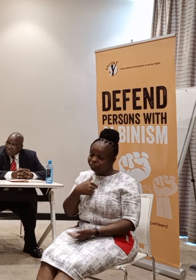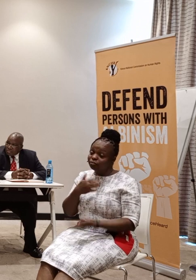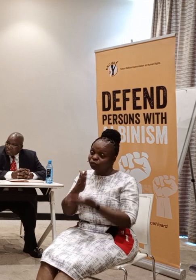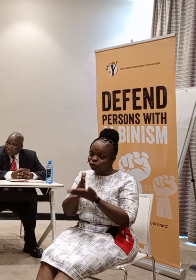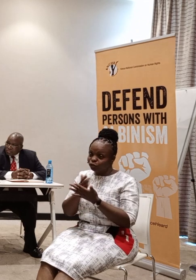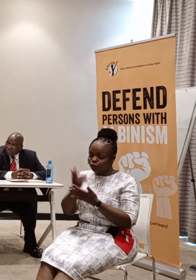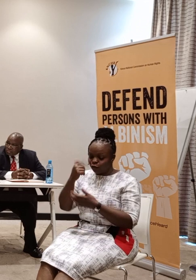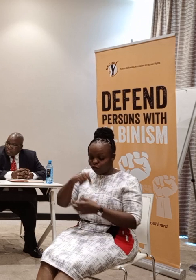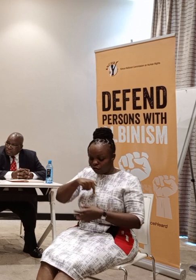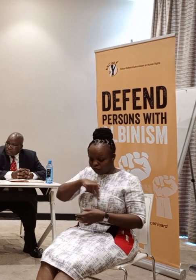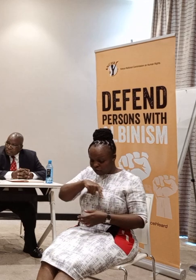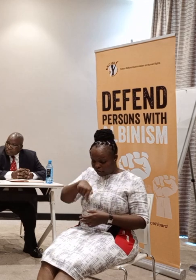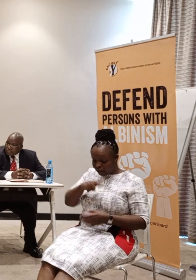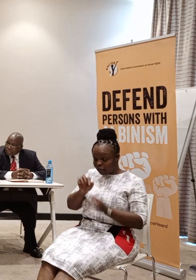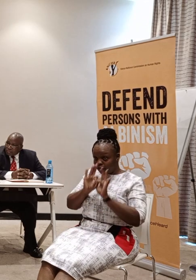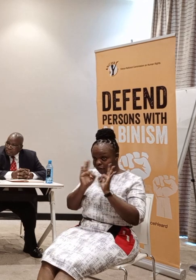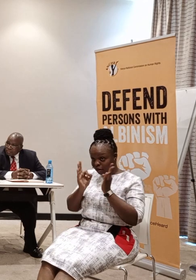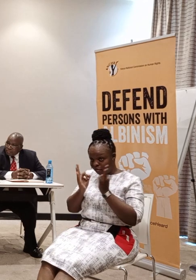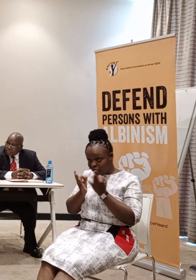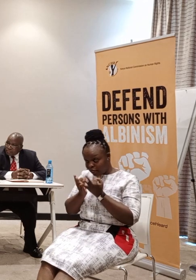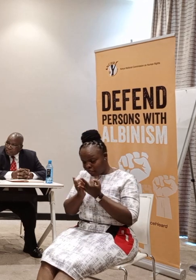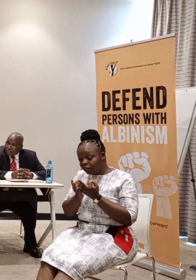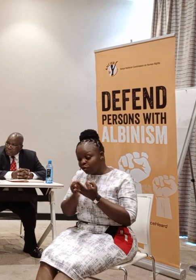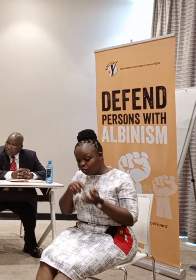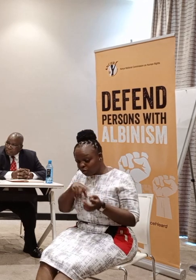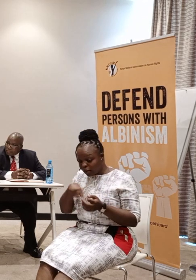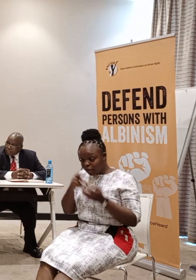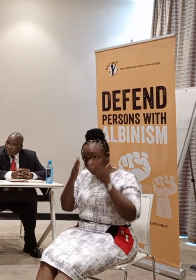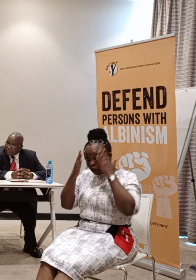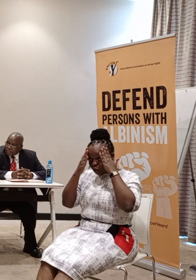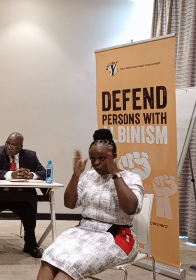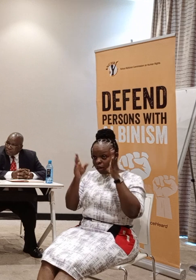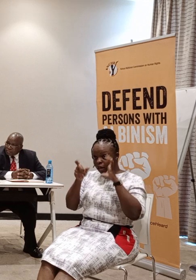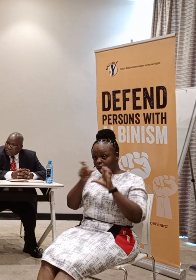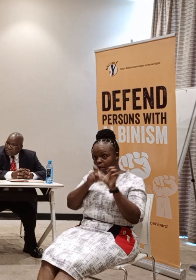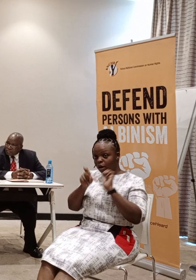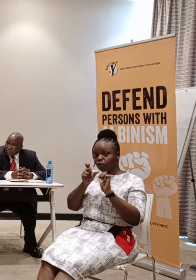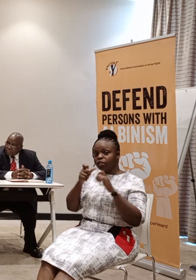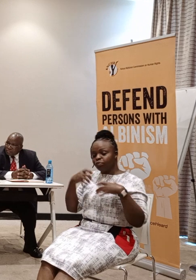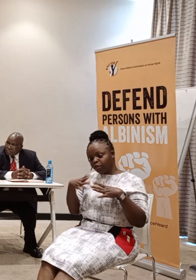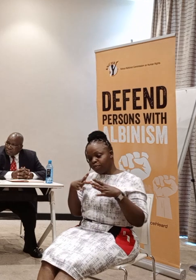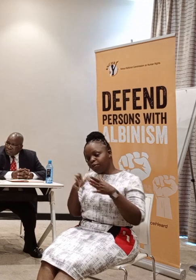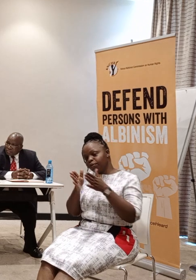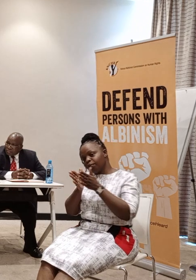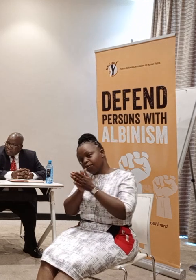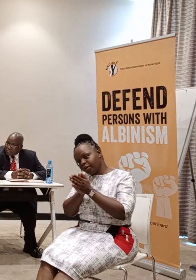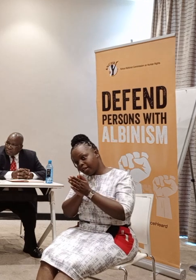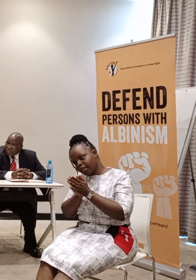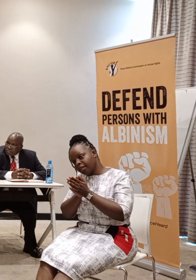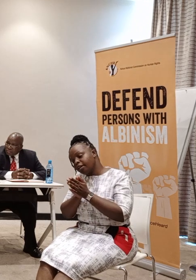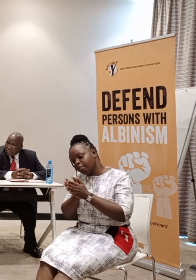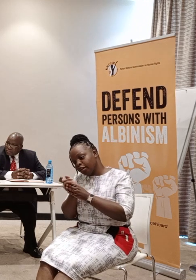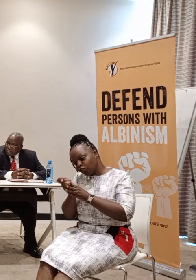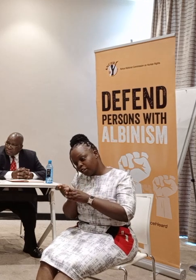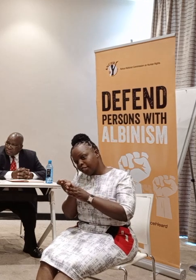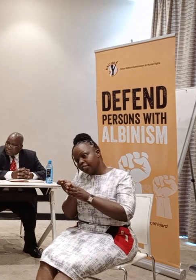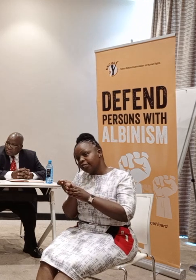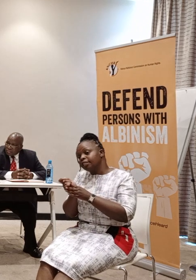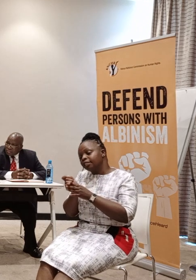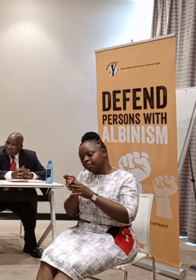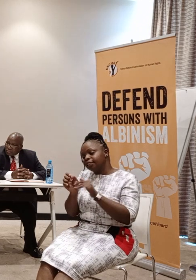for us, for my family, we are aware of matters of persons who are minority, and let's